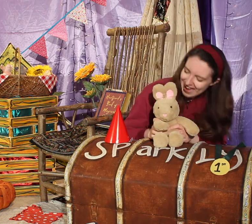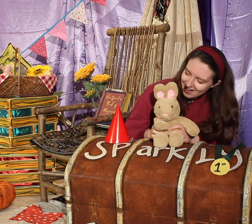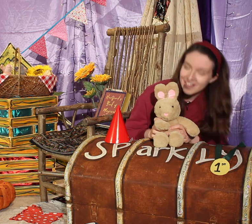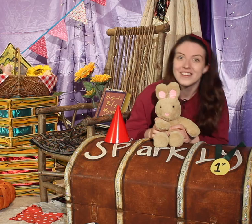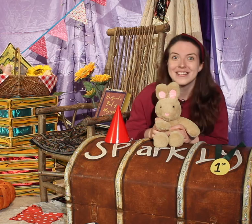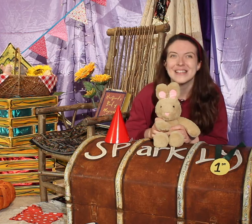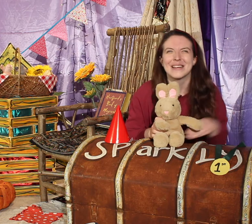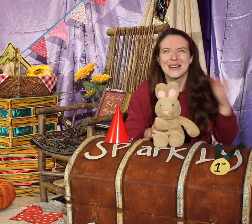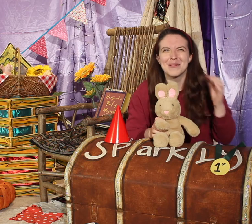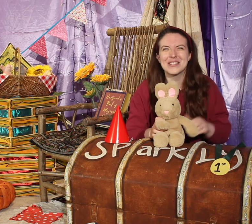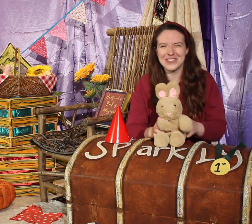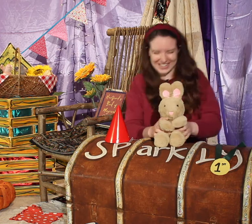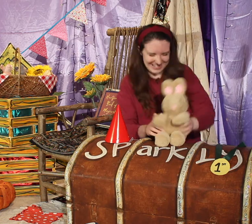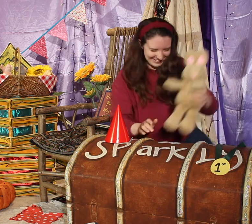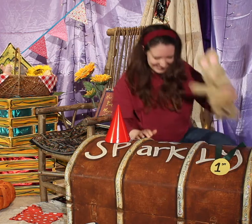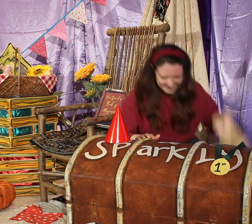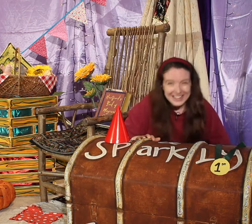Hare. Come on, storytellers.